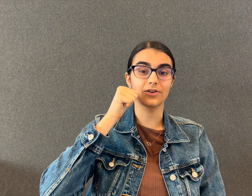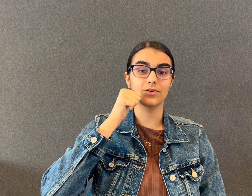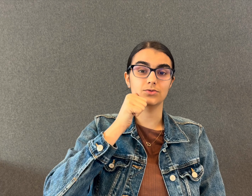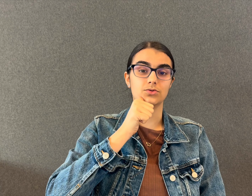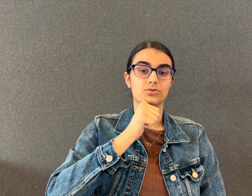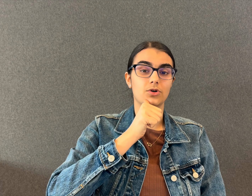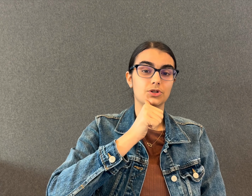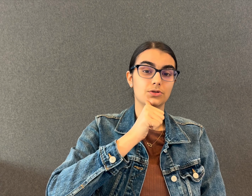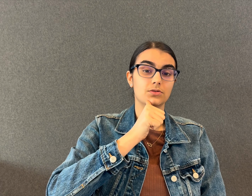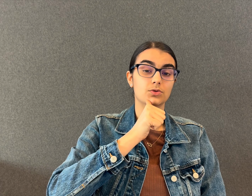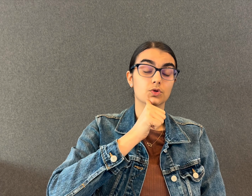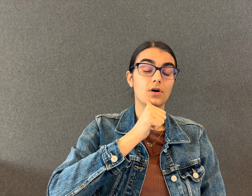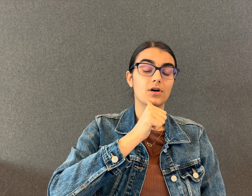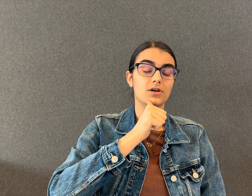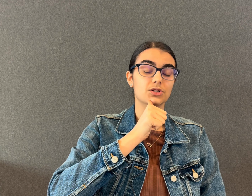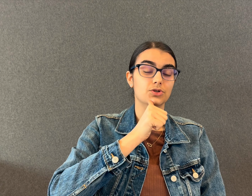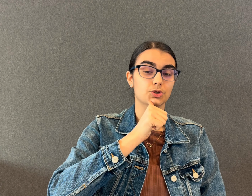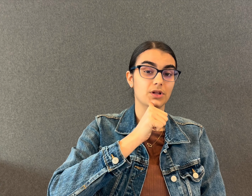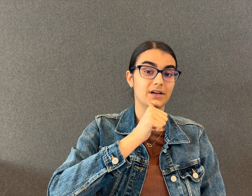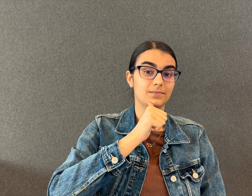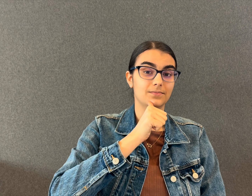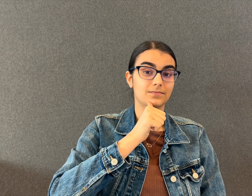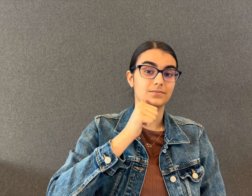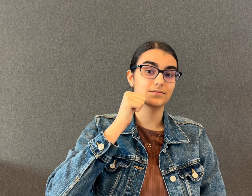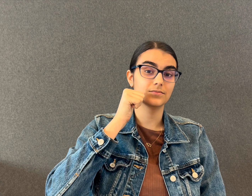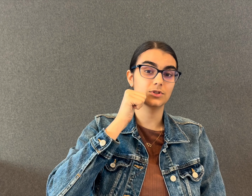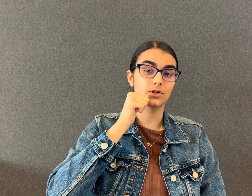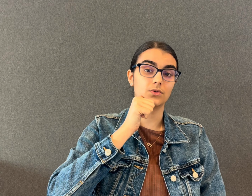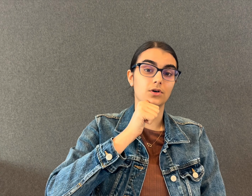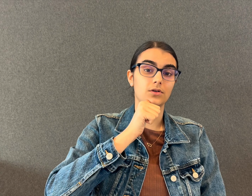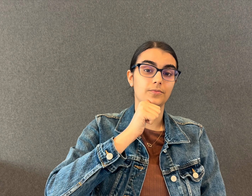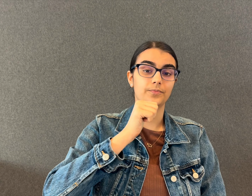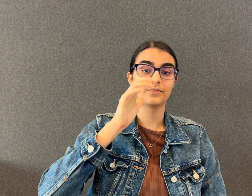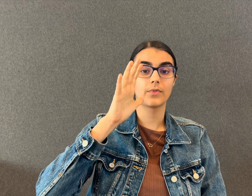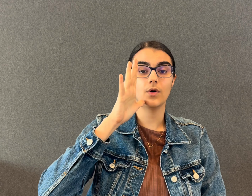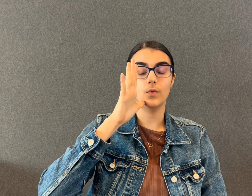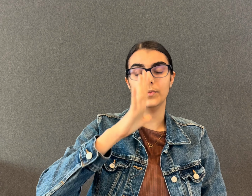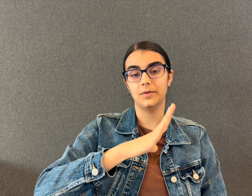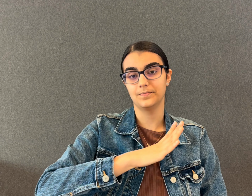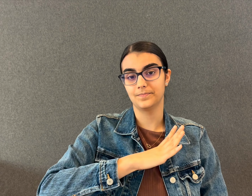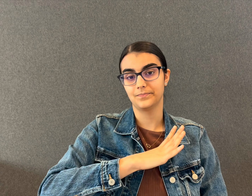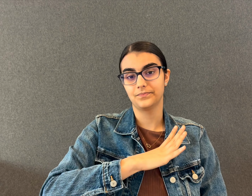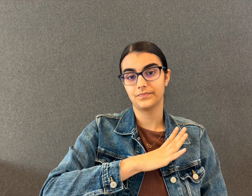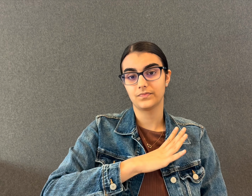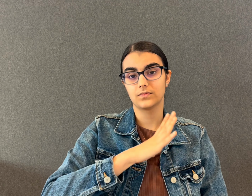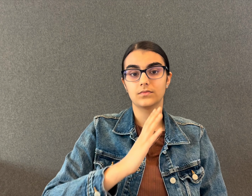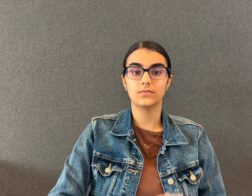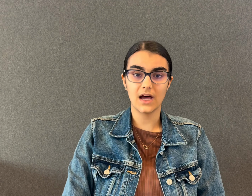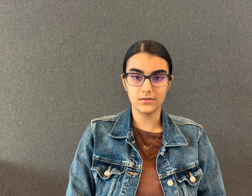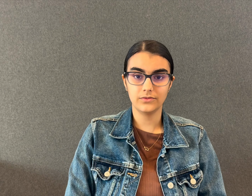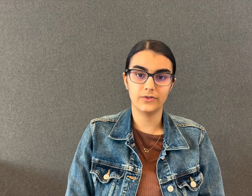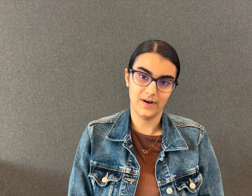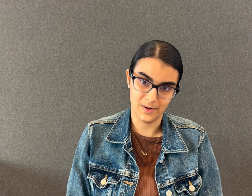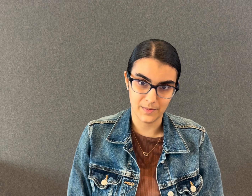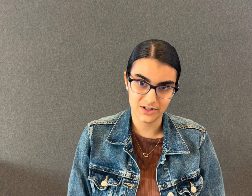go draw across your jawline. So girl, woman. Now for family member